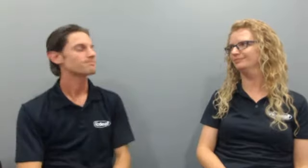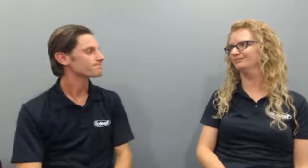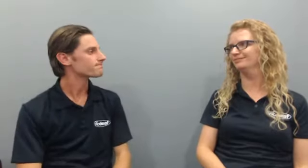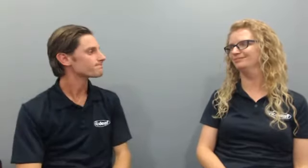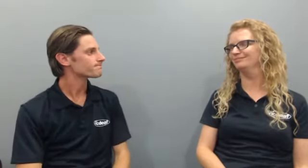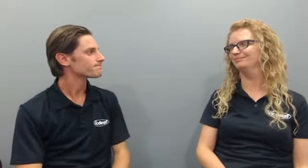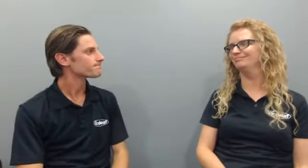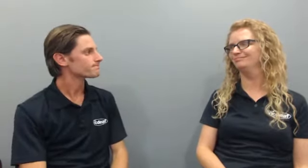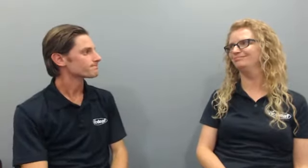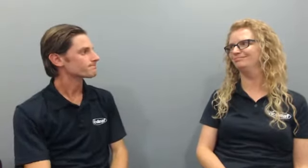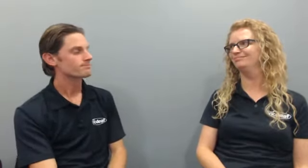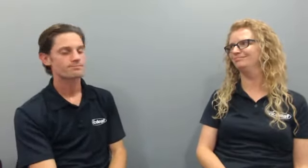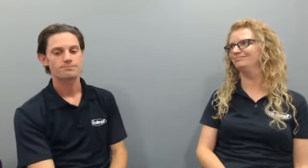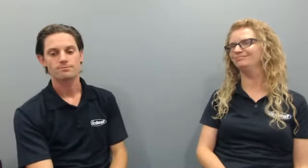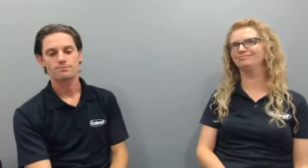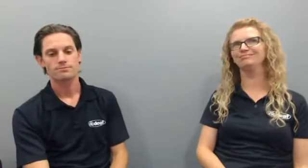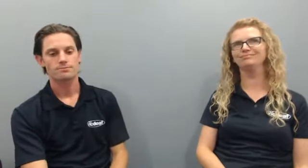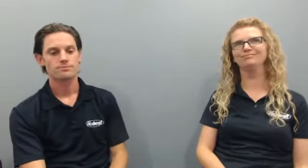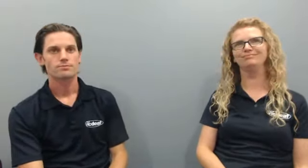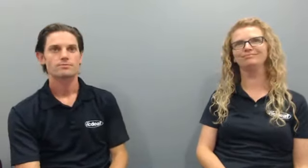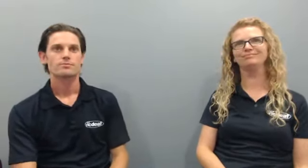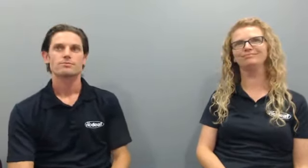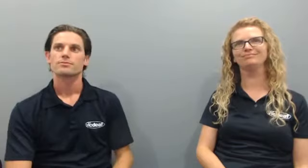it would be a positive outcome for yourself.